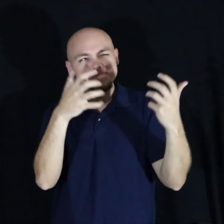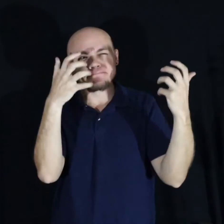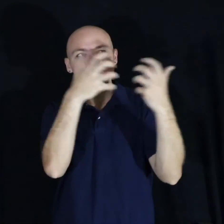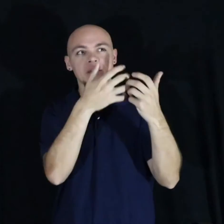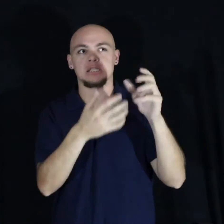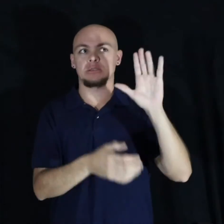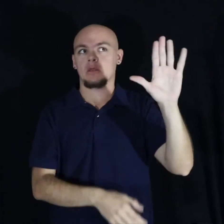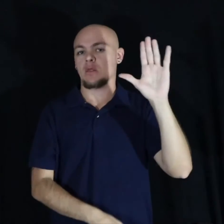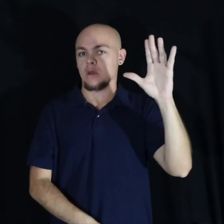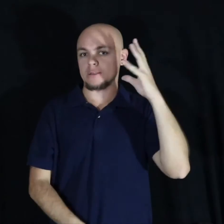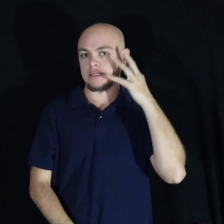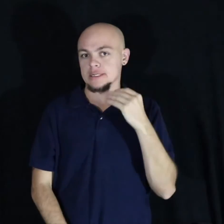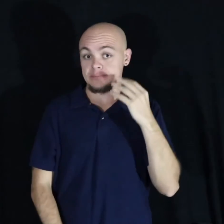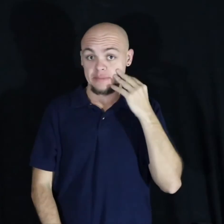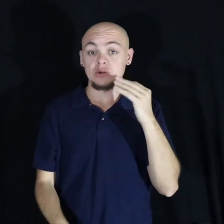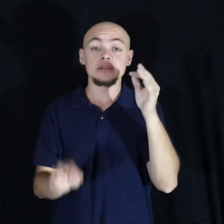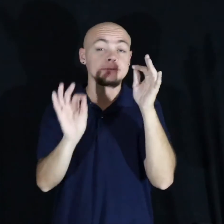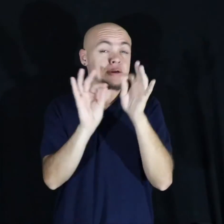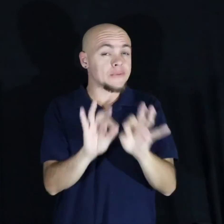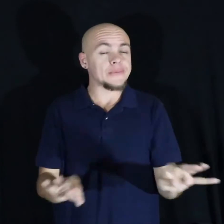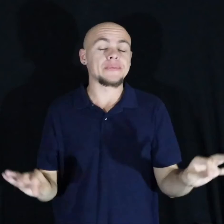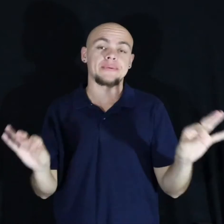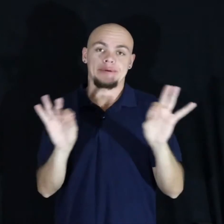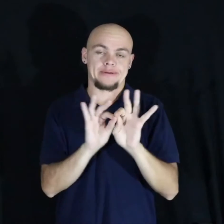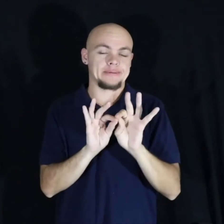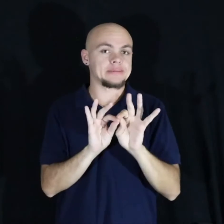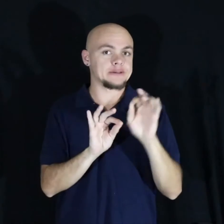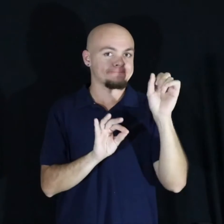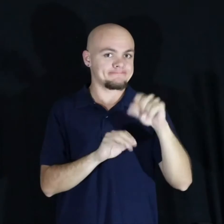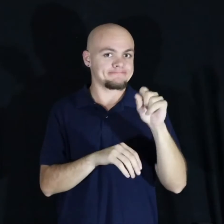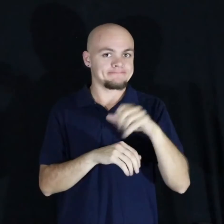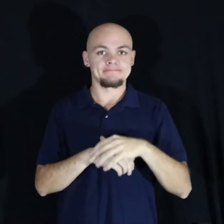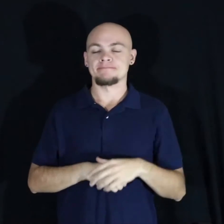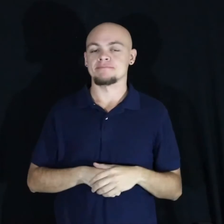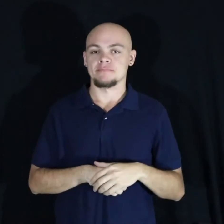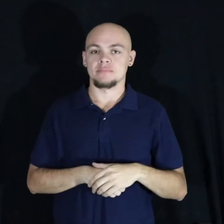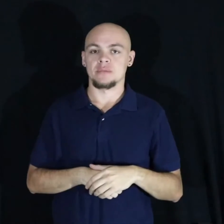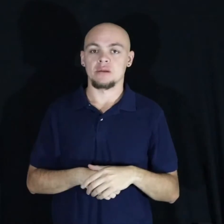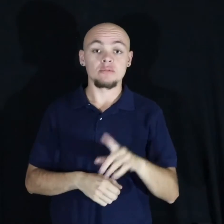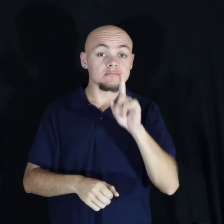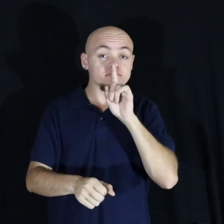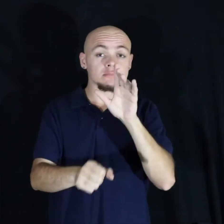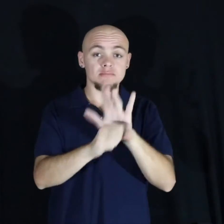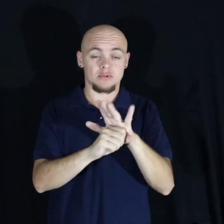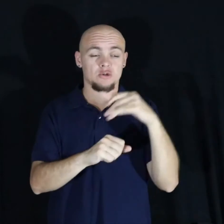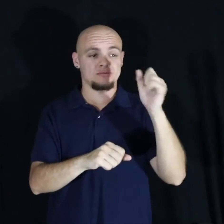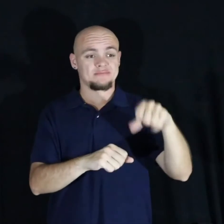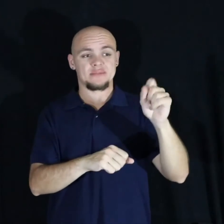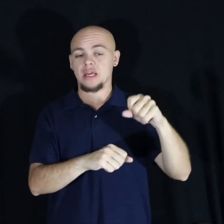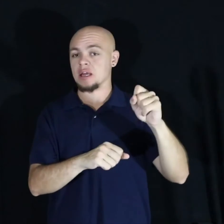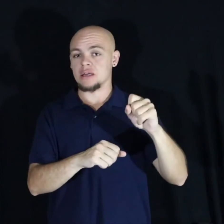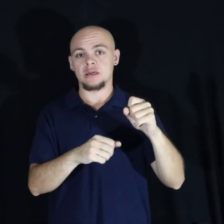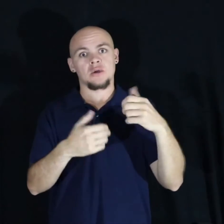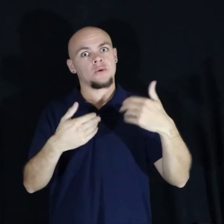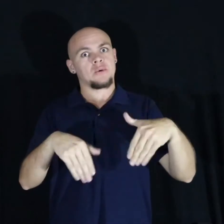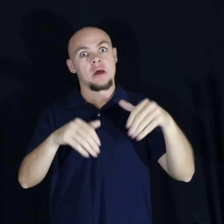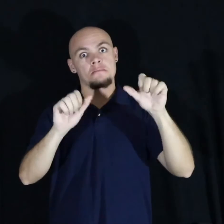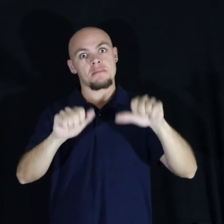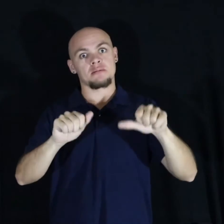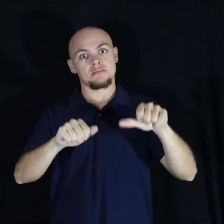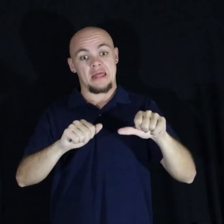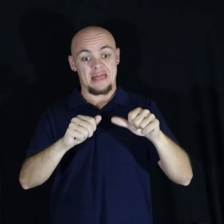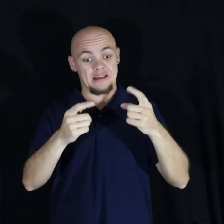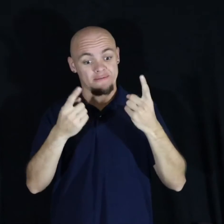or experiences is crucial. By doing so, we not only guarantee that there is now a bigger possibility of completing these